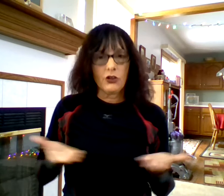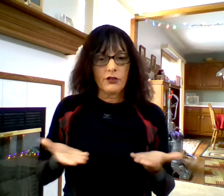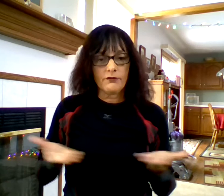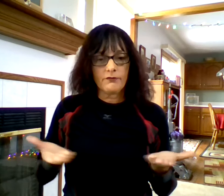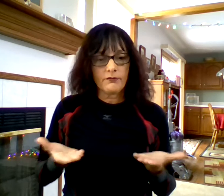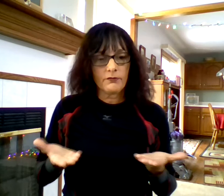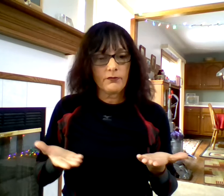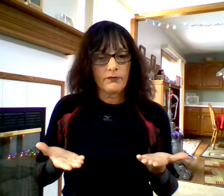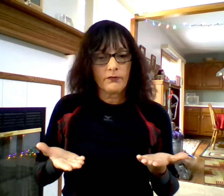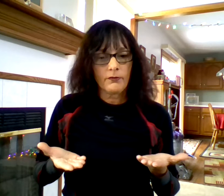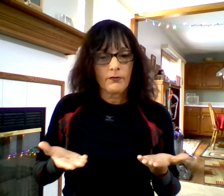Here